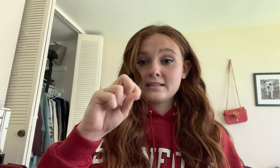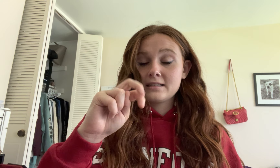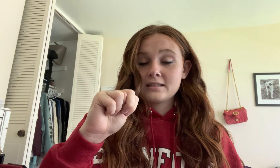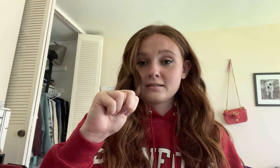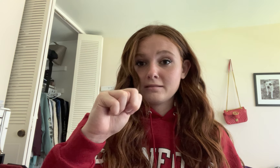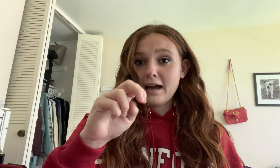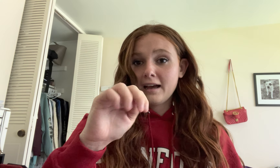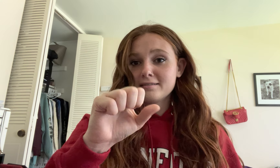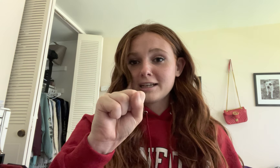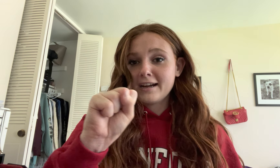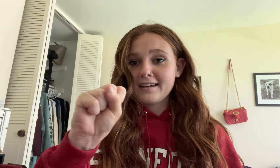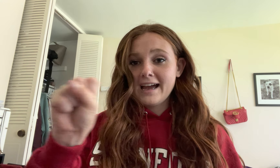S, S,